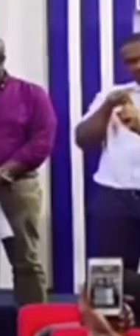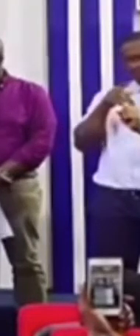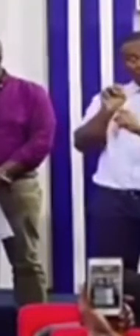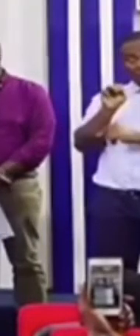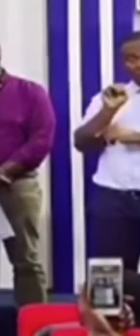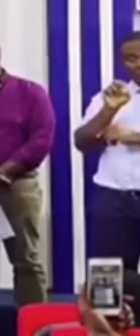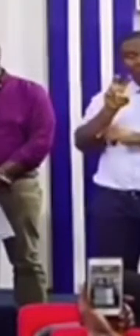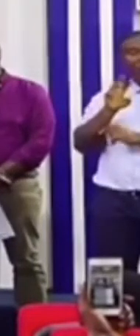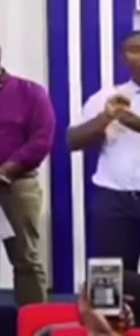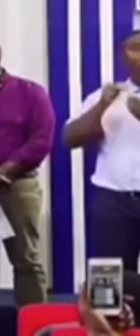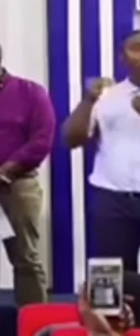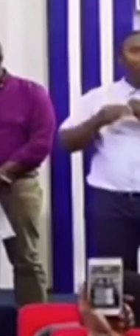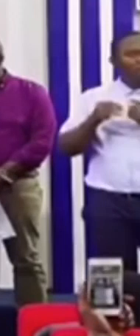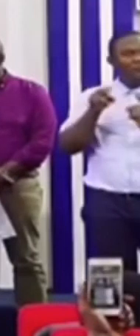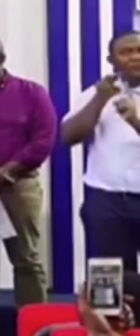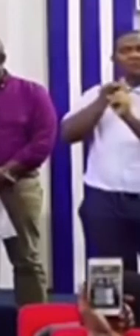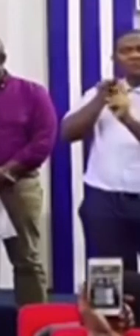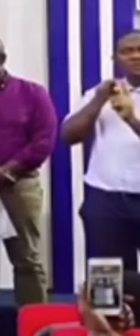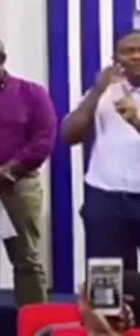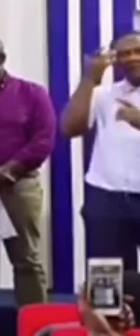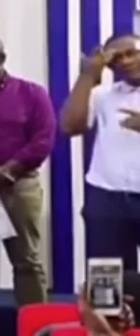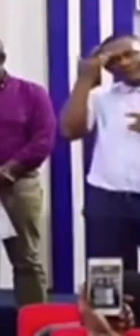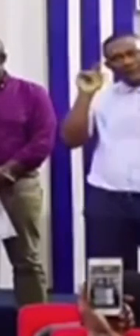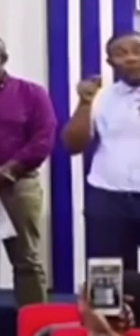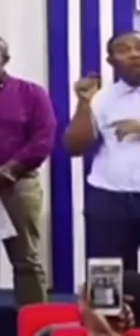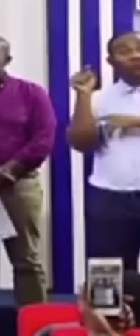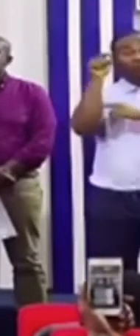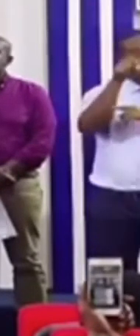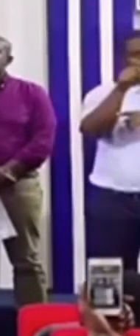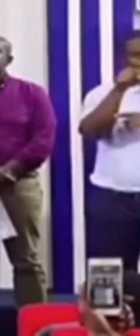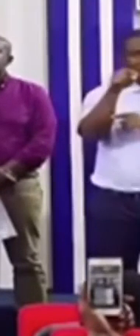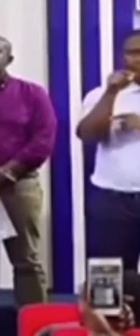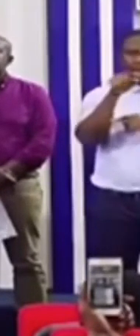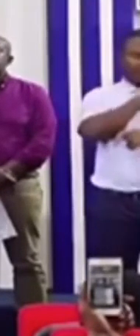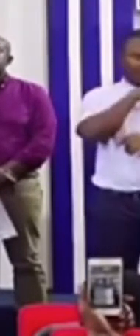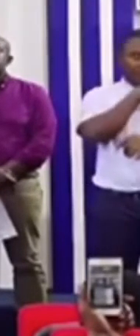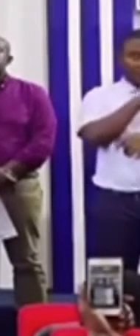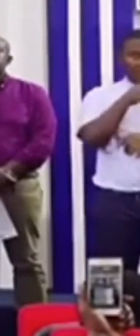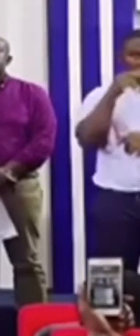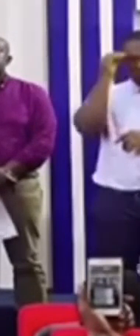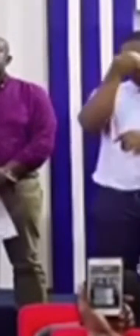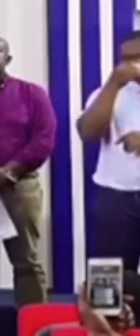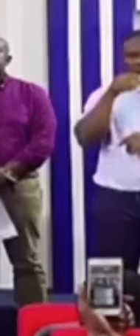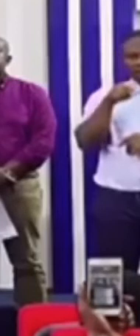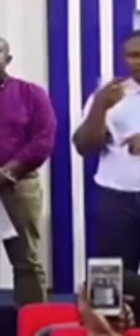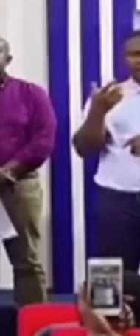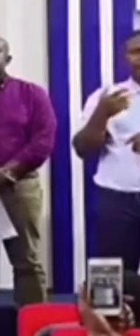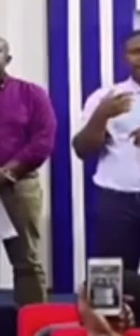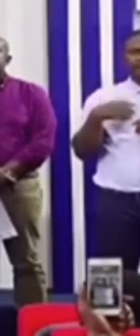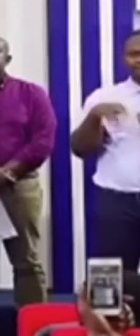March, reported to a hospital in Obuasi, and the case